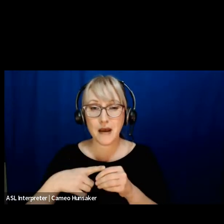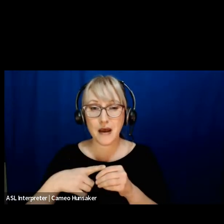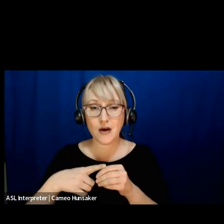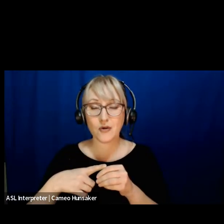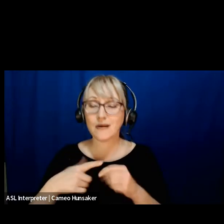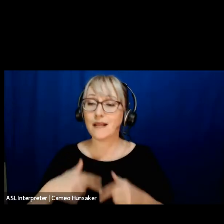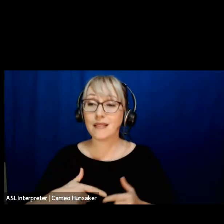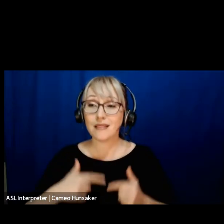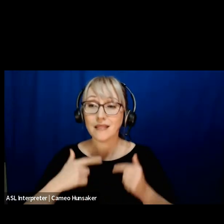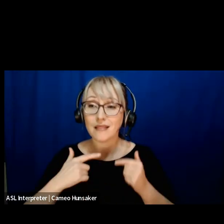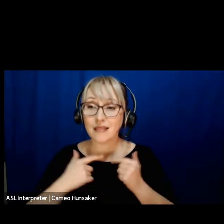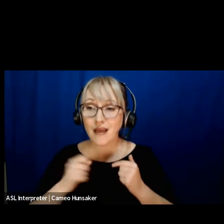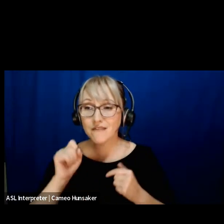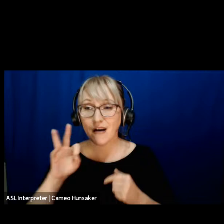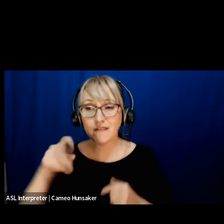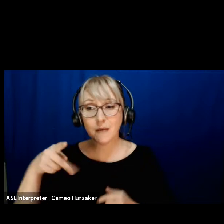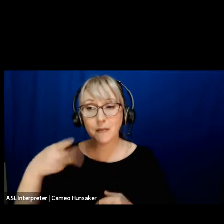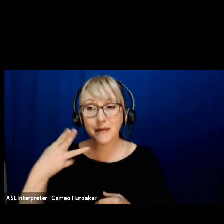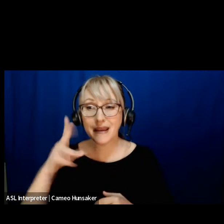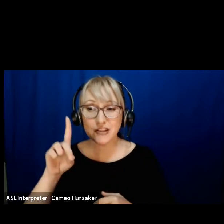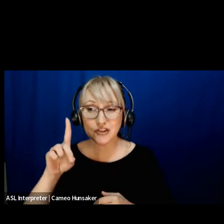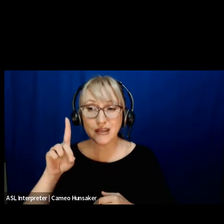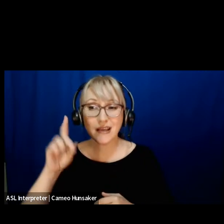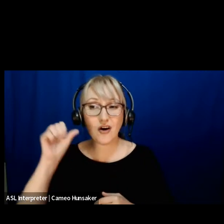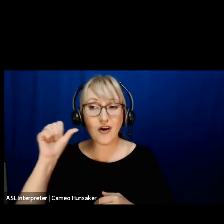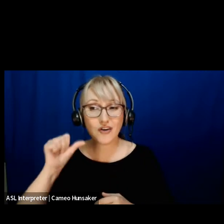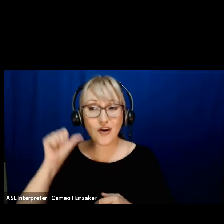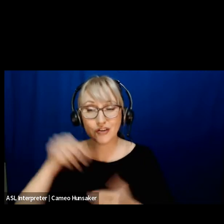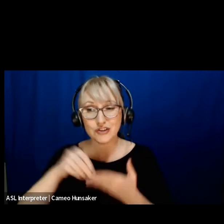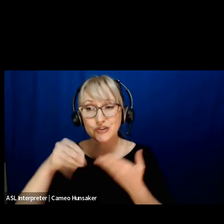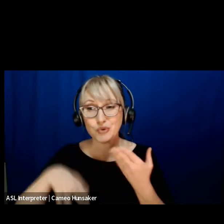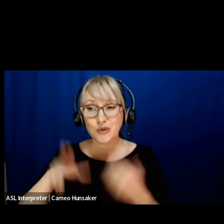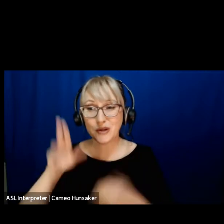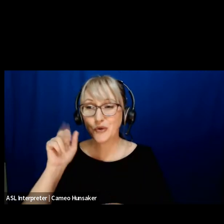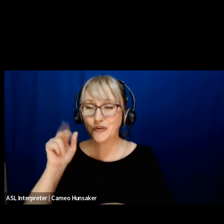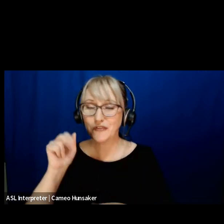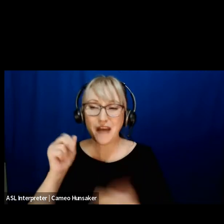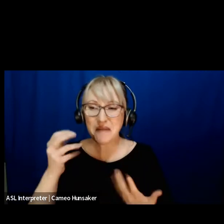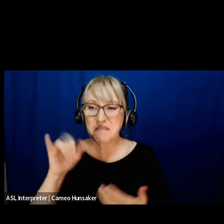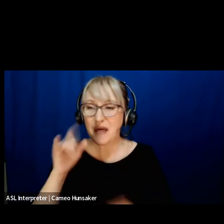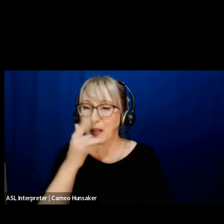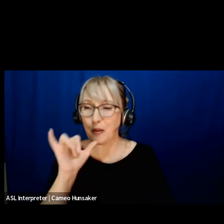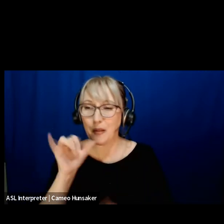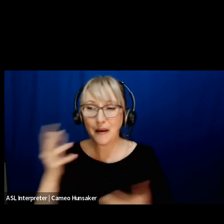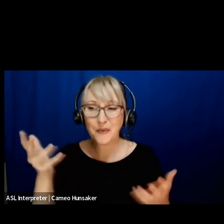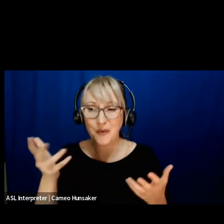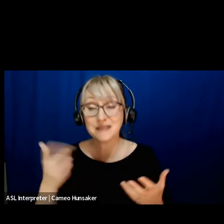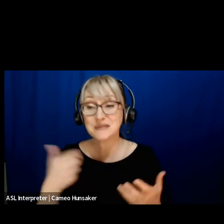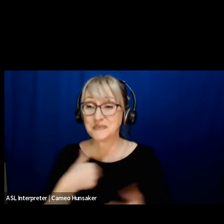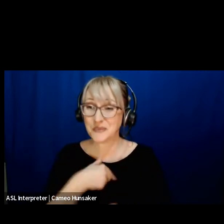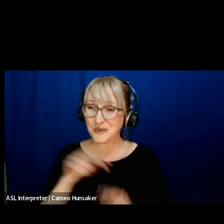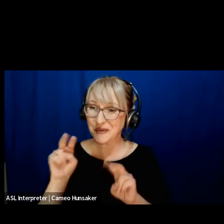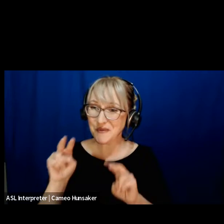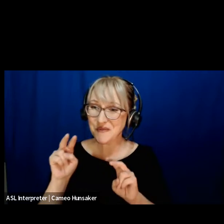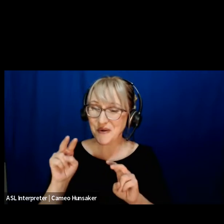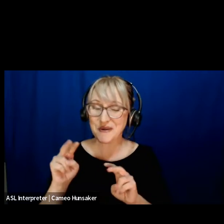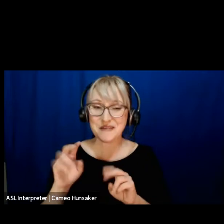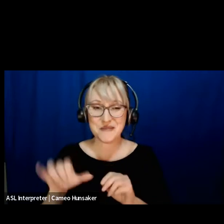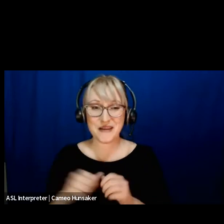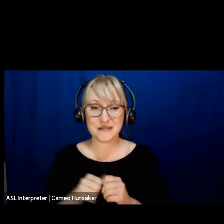A doctoral student in audiology like. So we're looking forward to hearing that. Also,